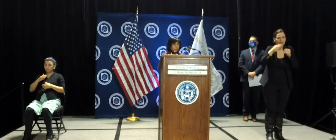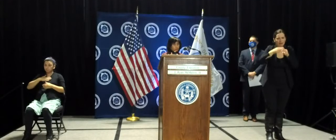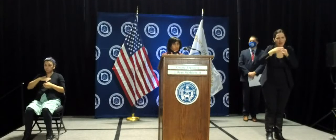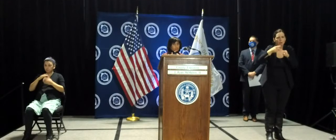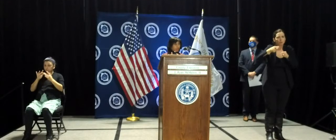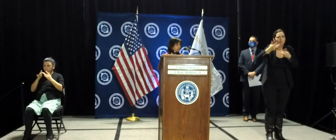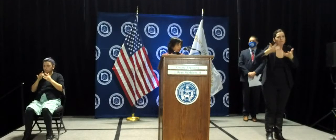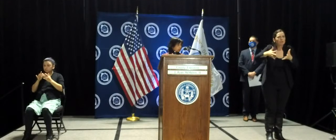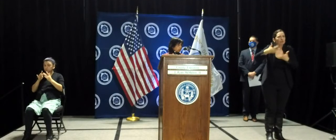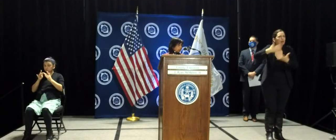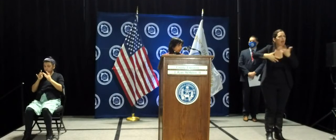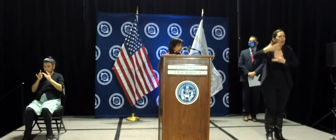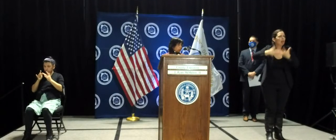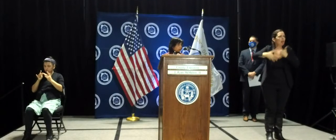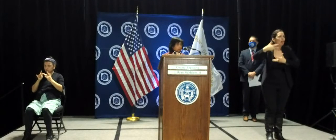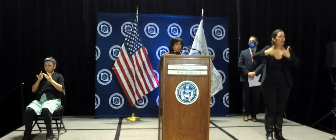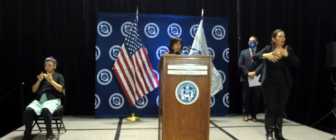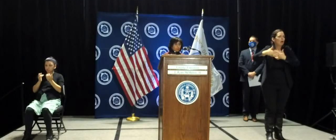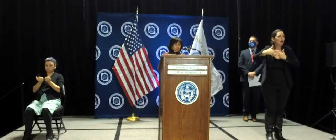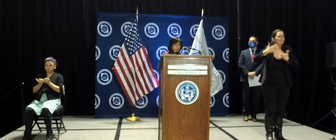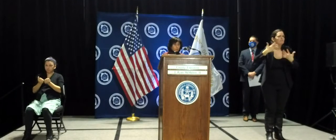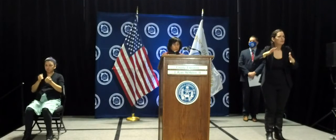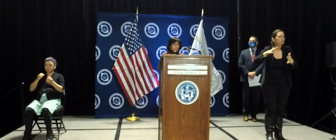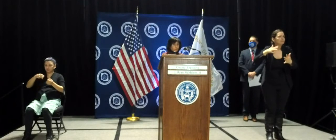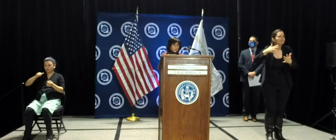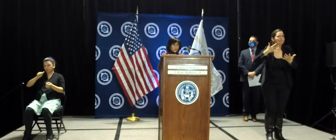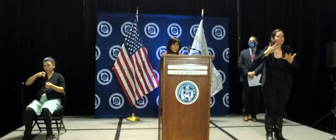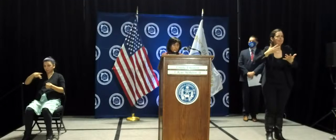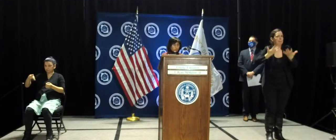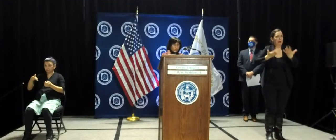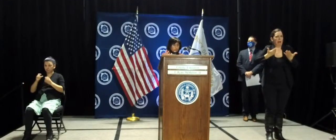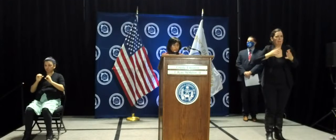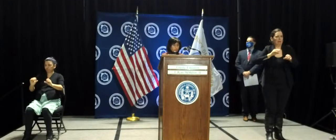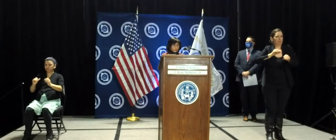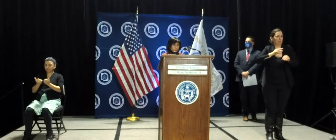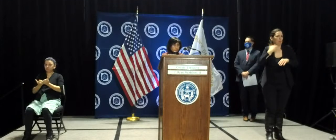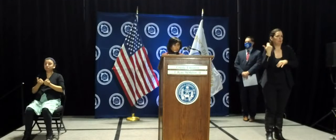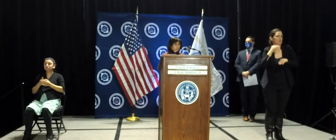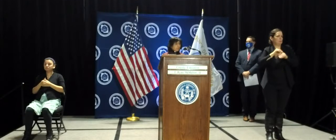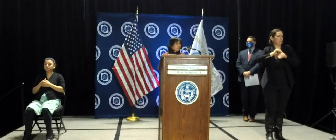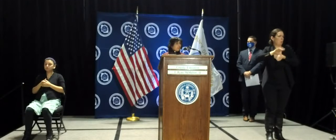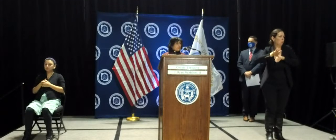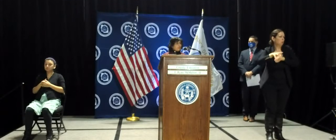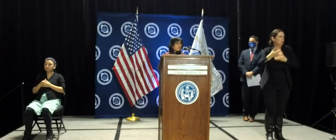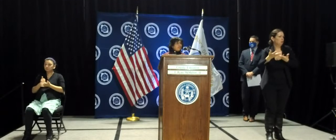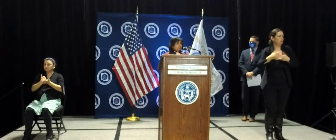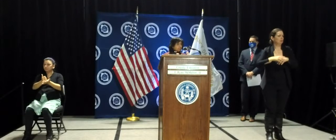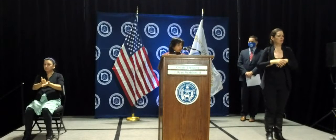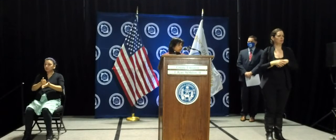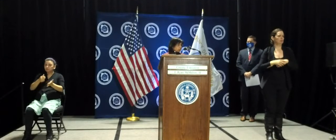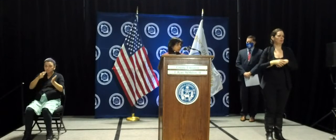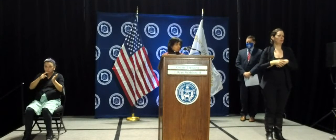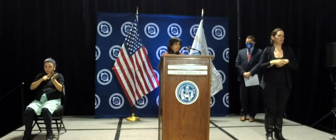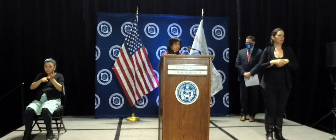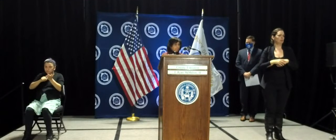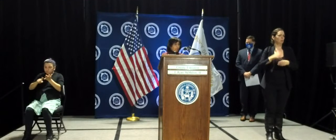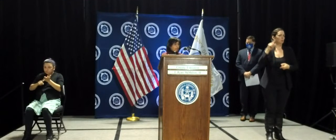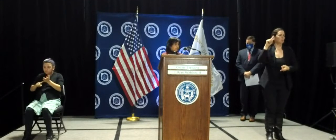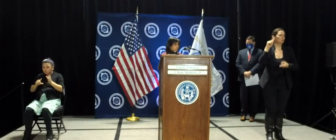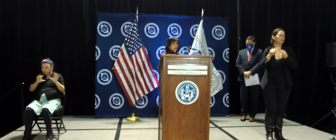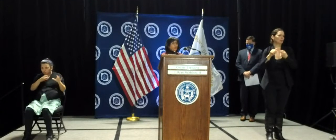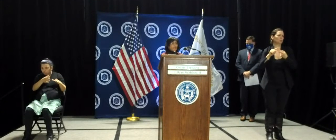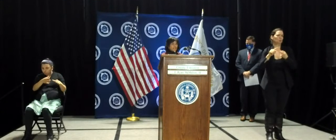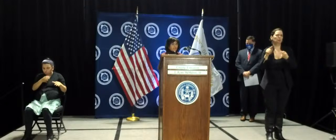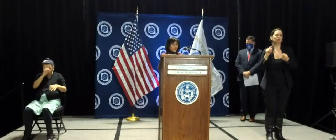goes to the contact tracers for the New York State, what we call PCG group with the Bloombergs. It reduces the